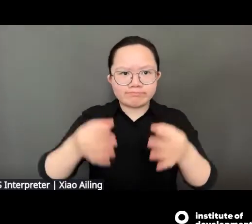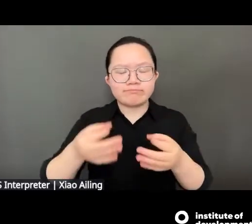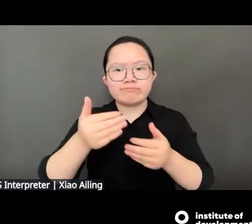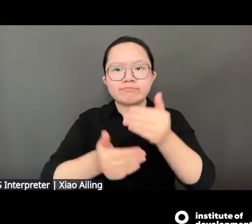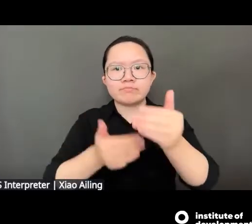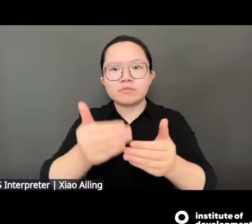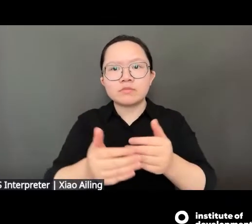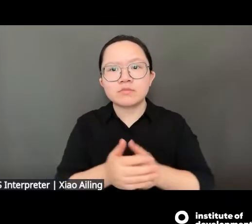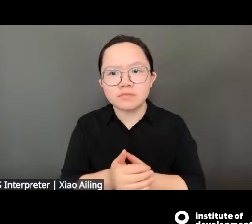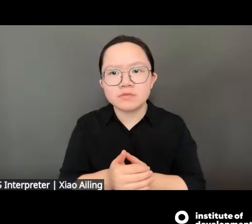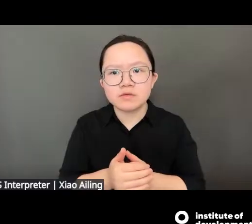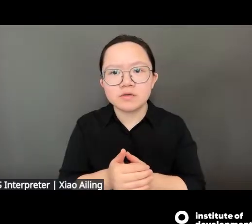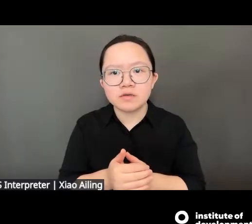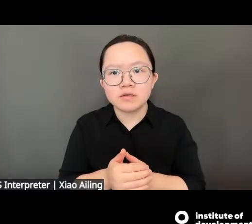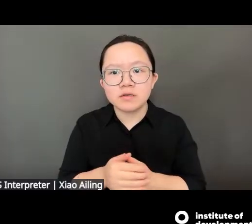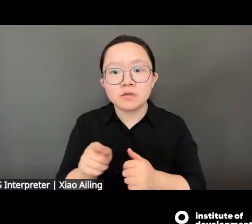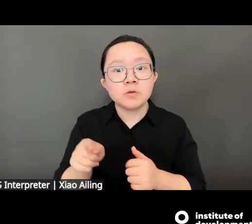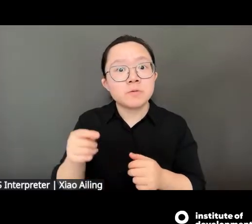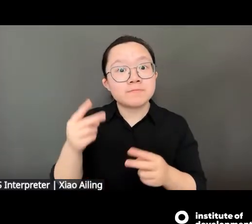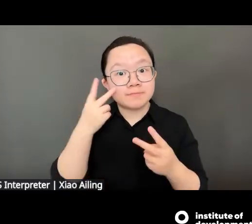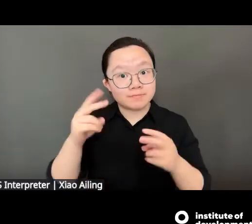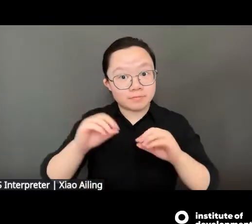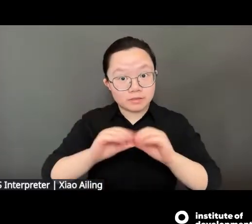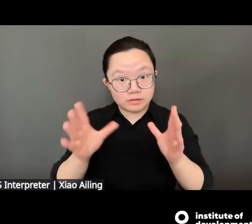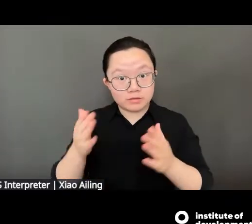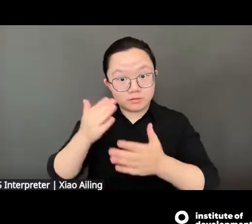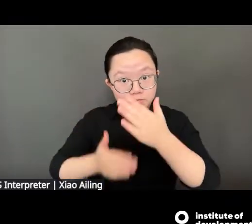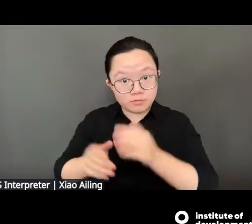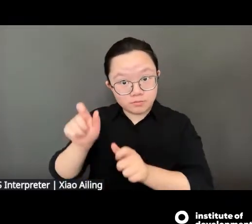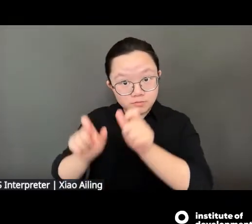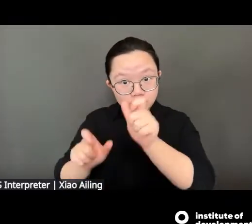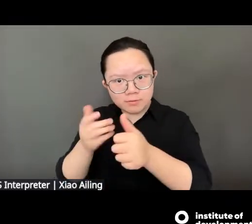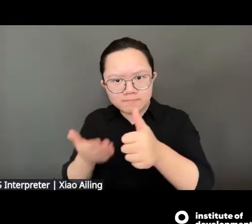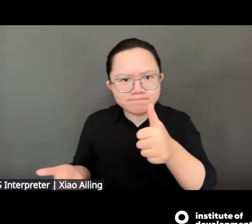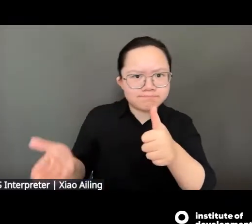school enrolment, to technical help desks advising